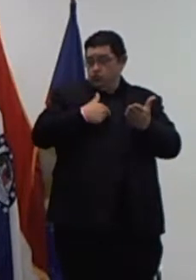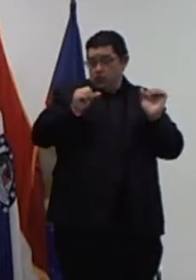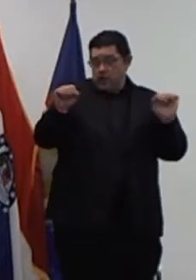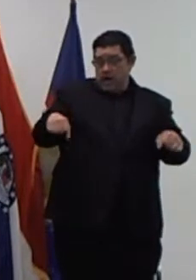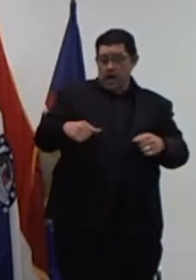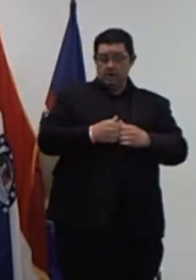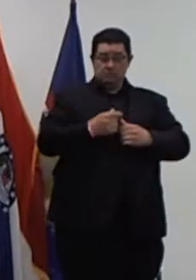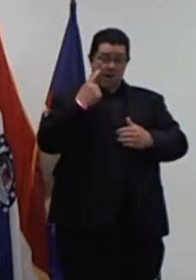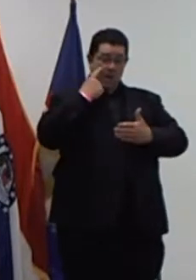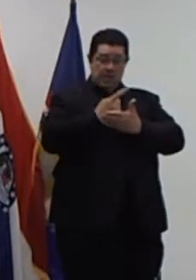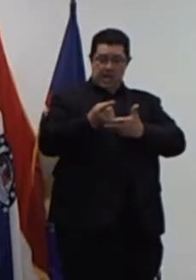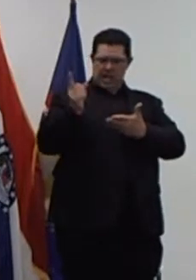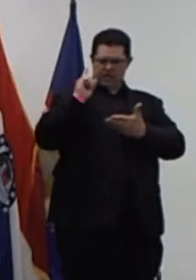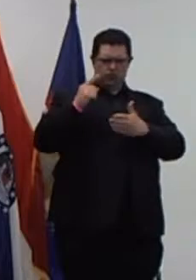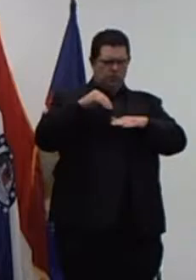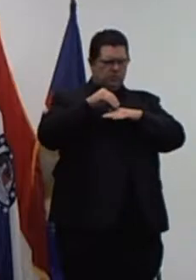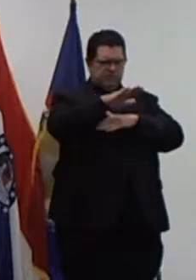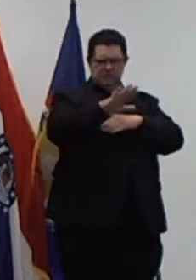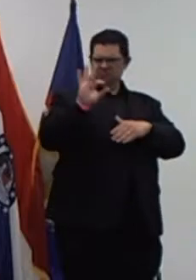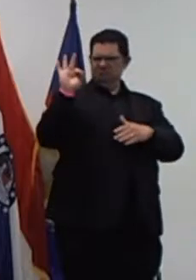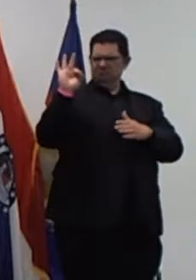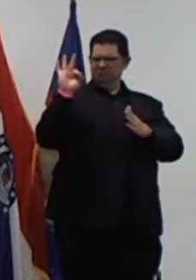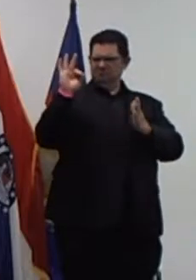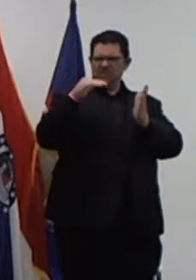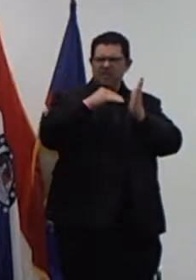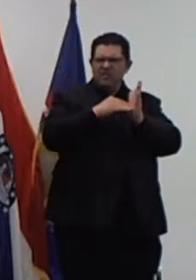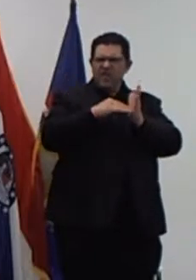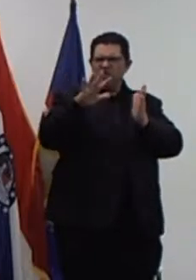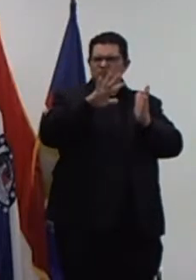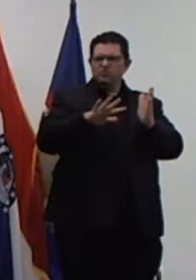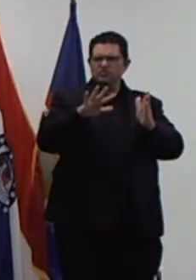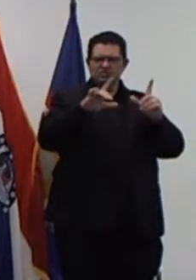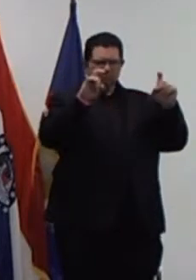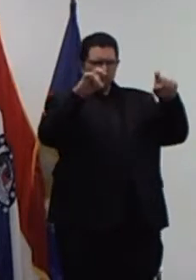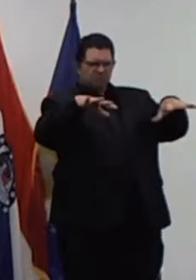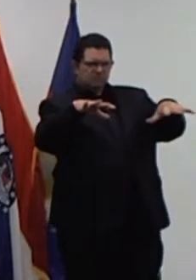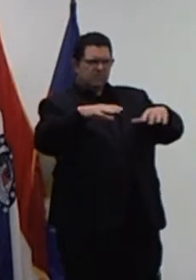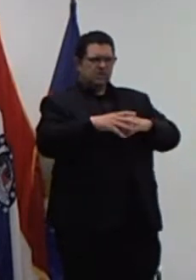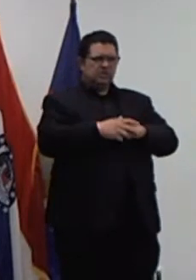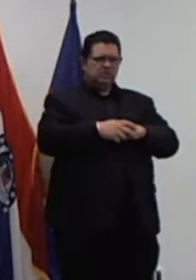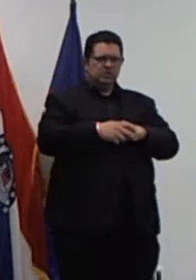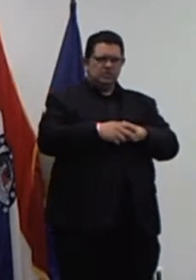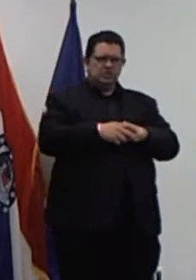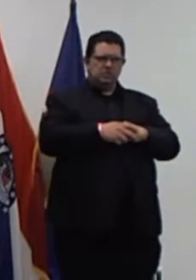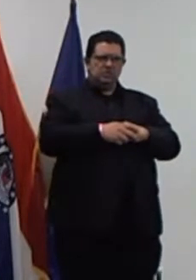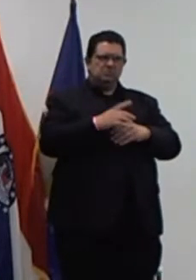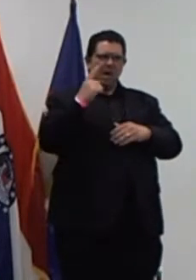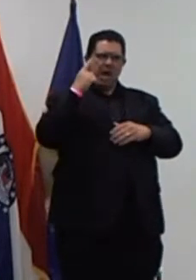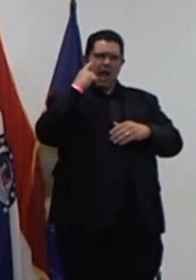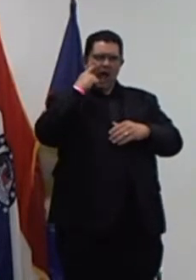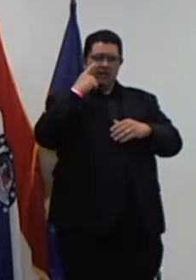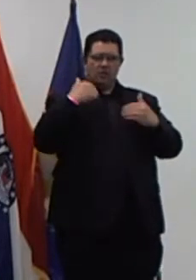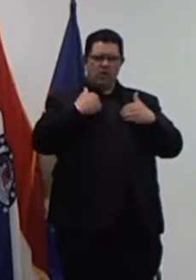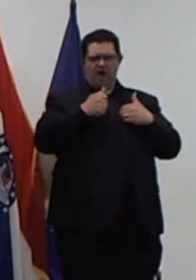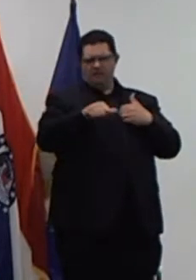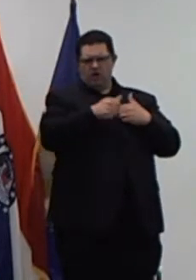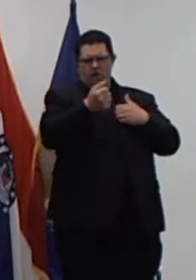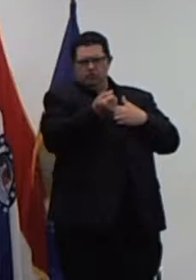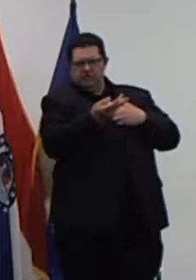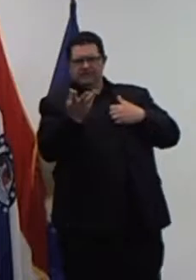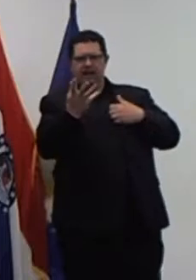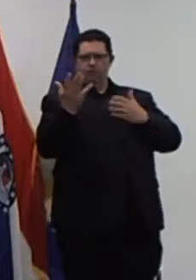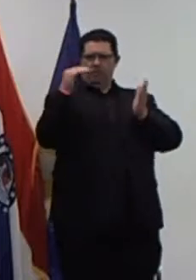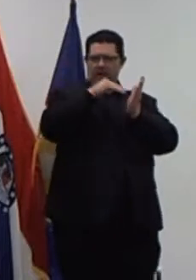think last week we sent like 9,000 kits up here to be tested, test kits up here. I think we got another several thousand coming in this